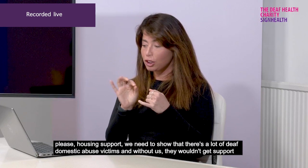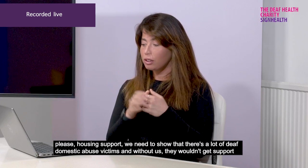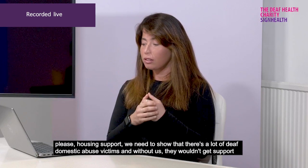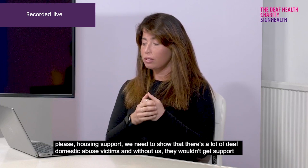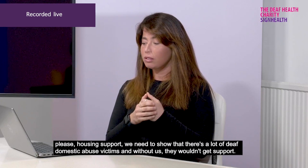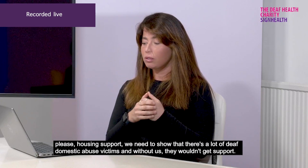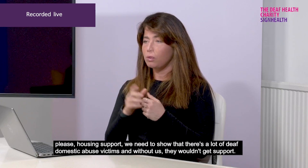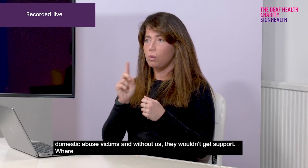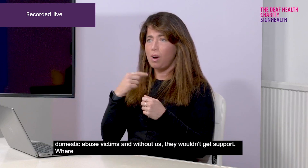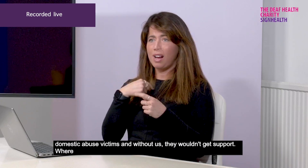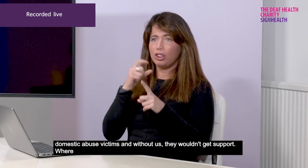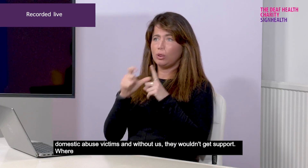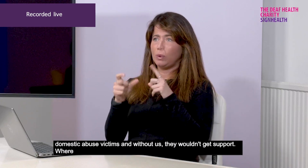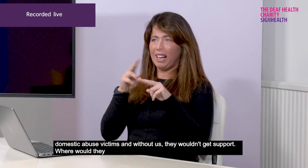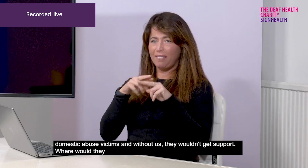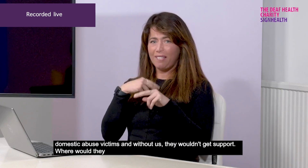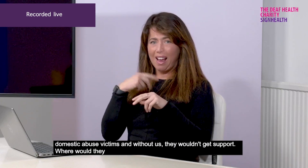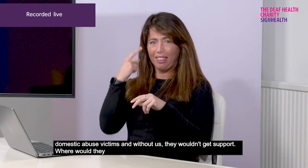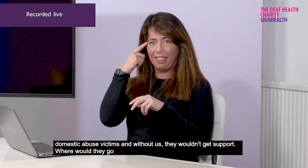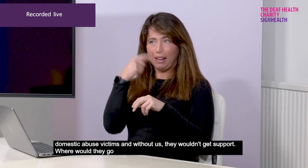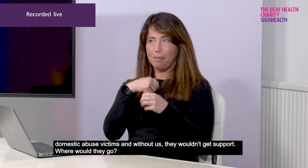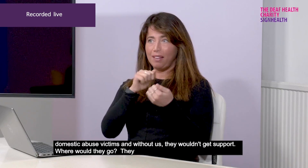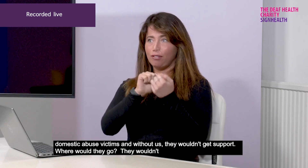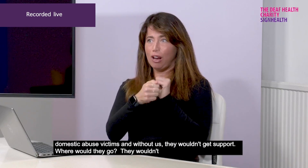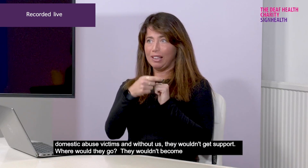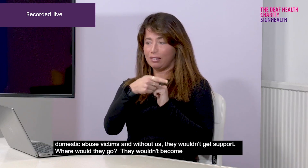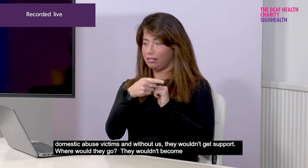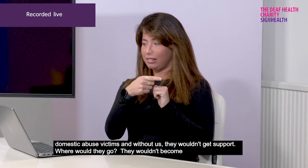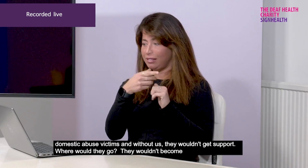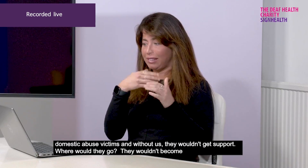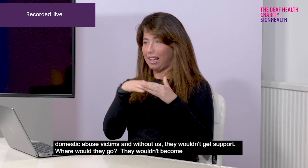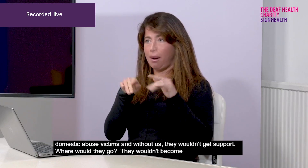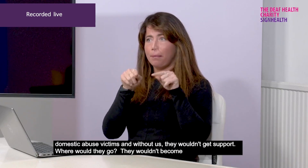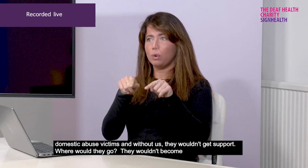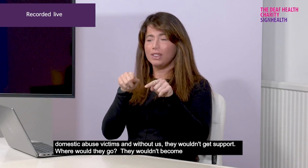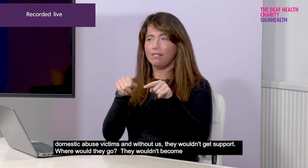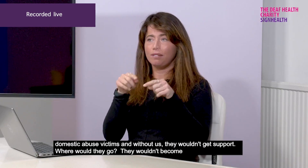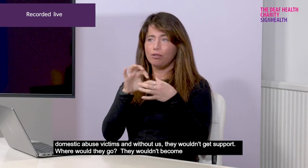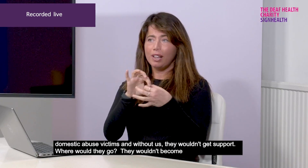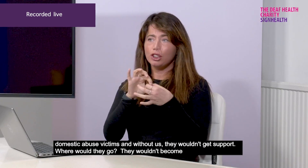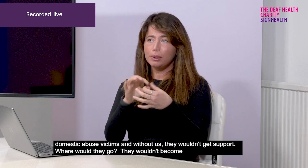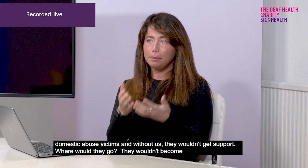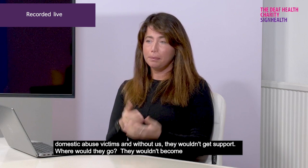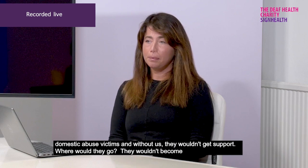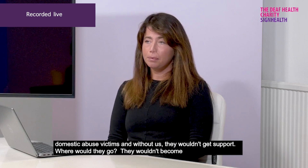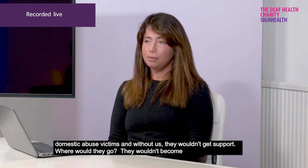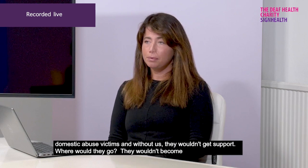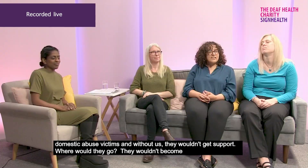Okay, so on to the last question now. What do I do if I think my friend is in an abusive relationship?